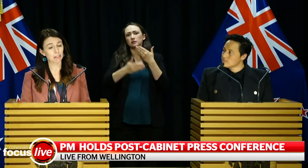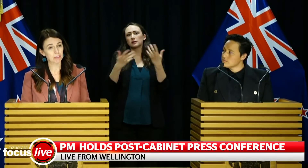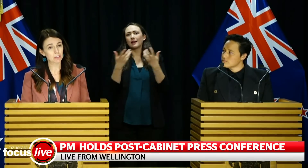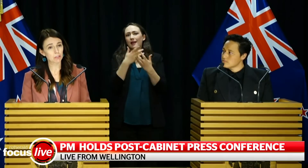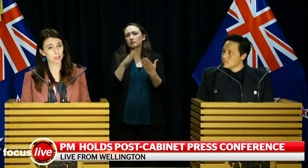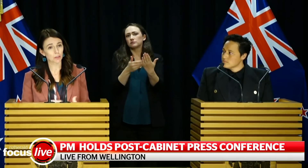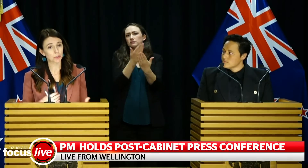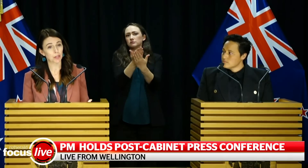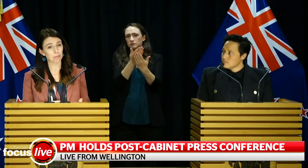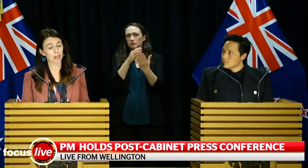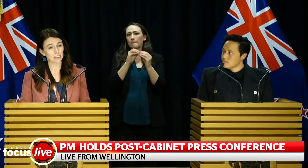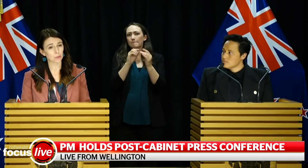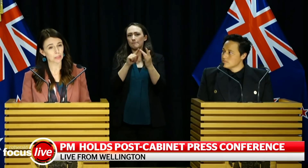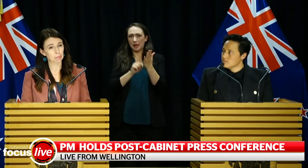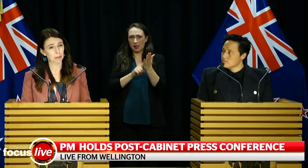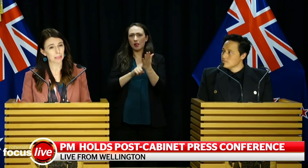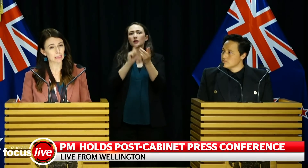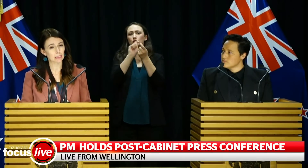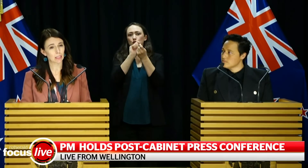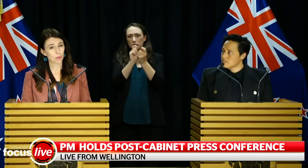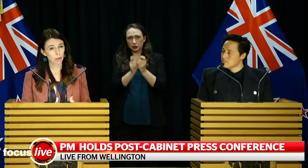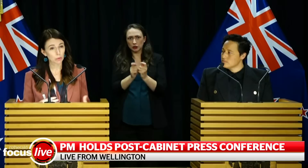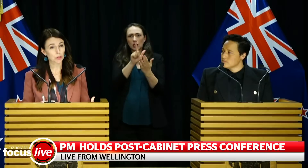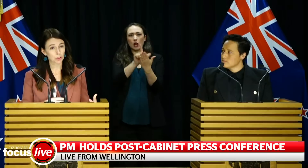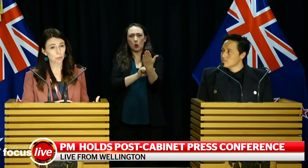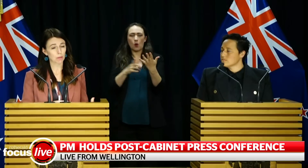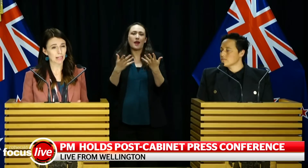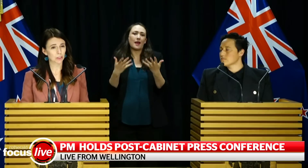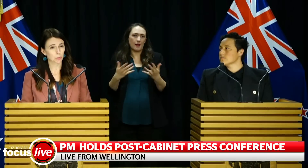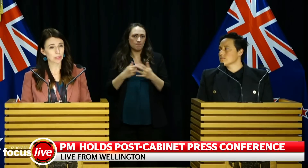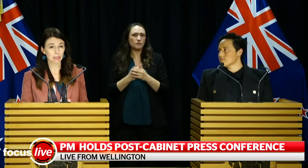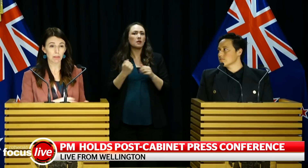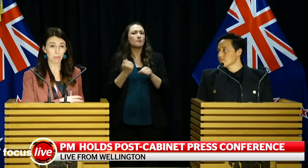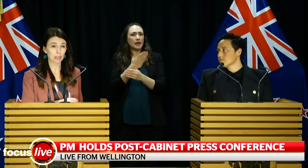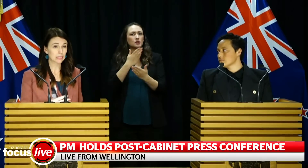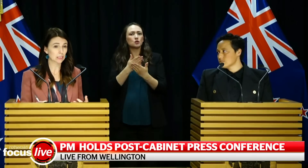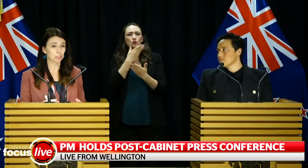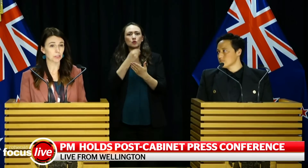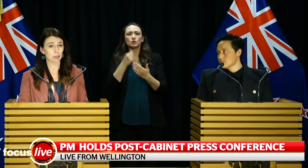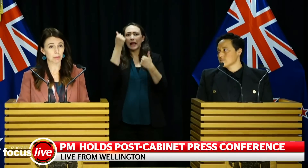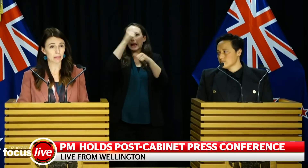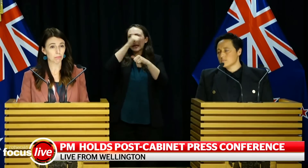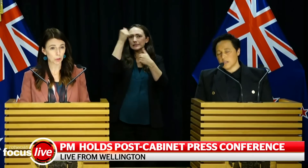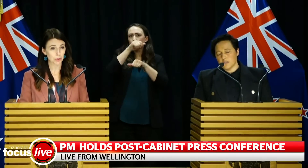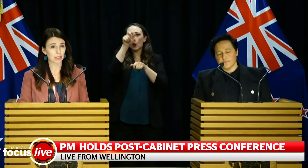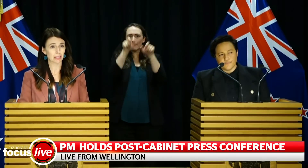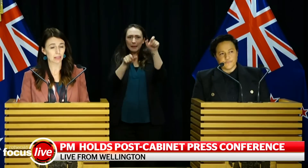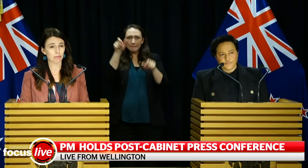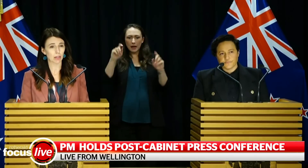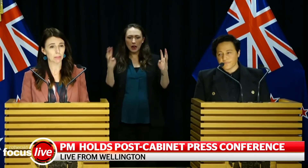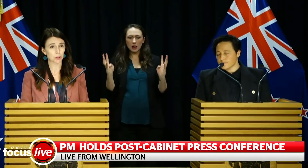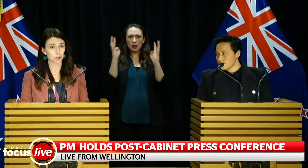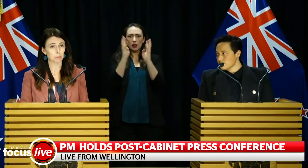experts in the field and those who have practical experience. We also do want to make sure that some of the police's views are being heard in that environment too,